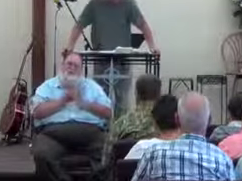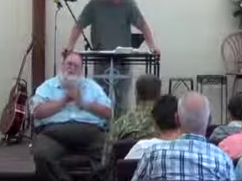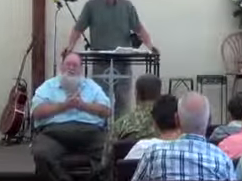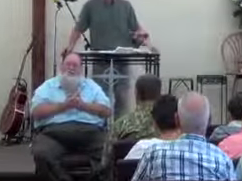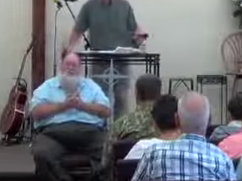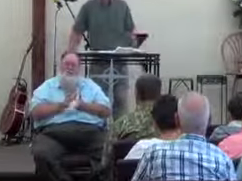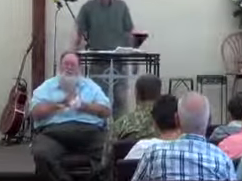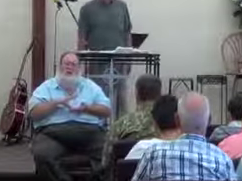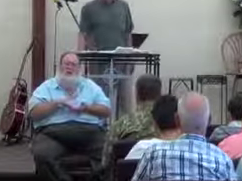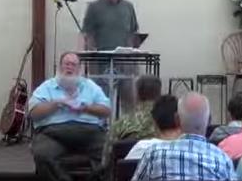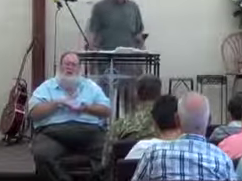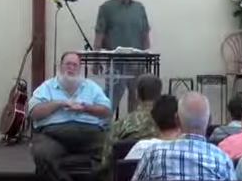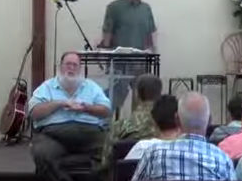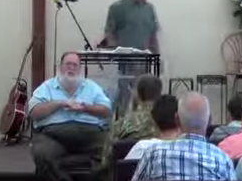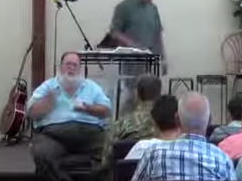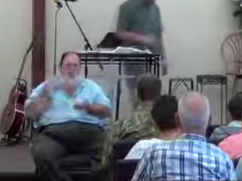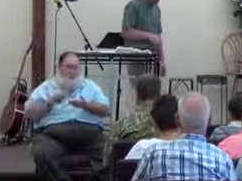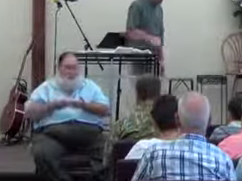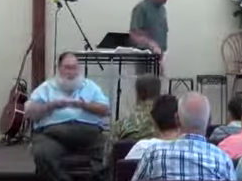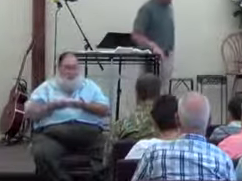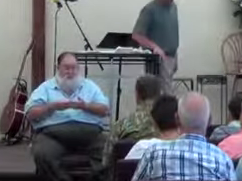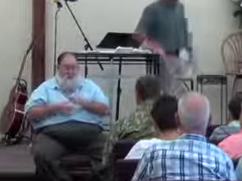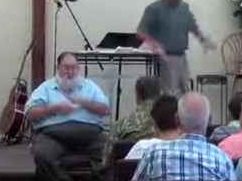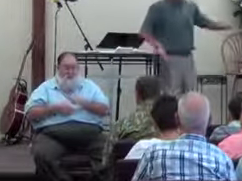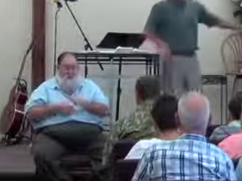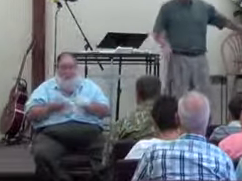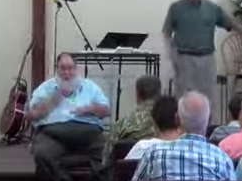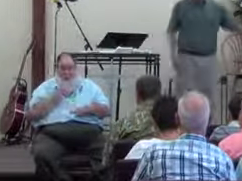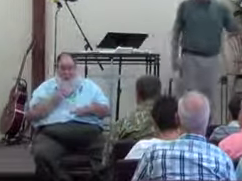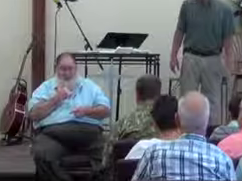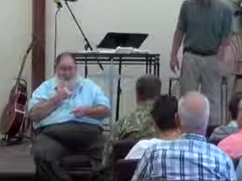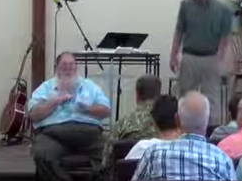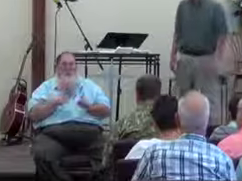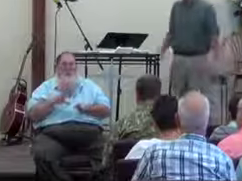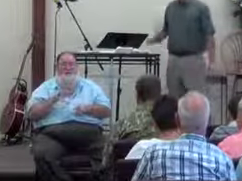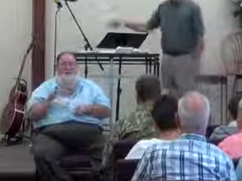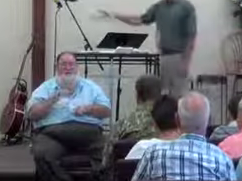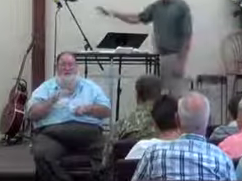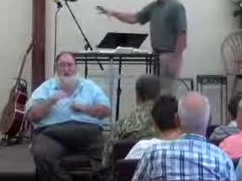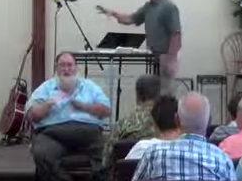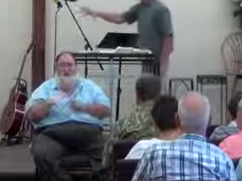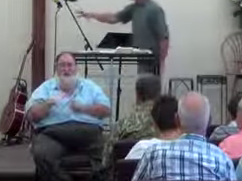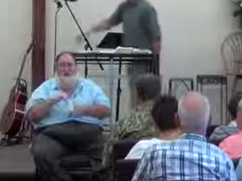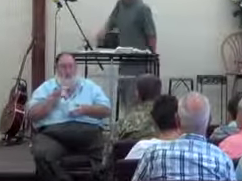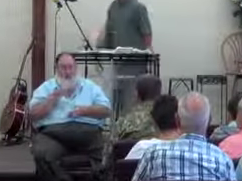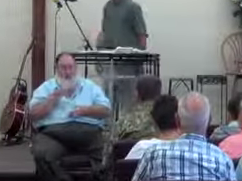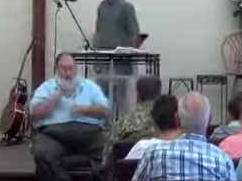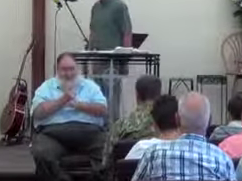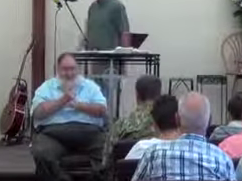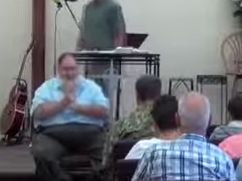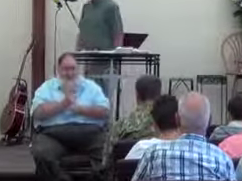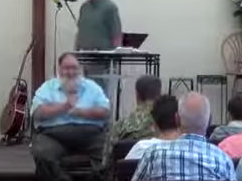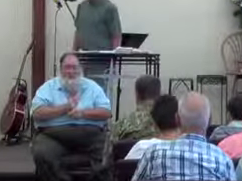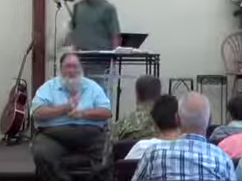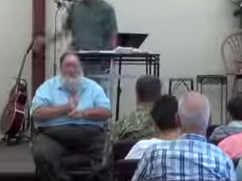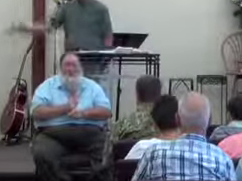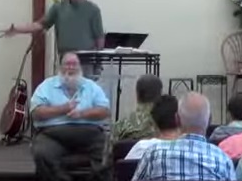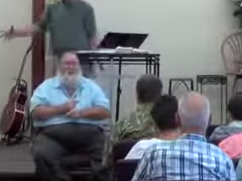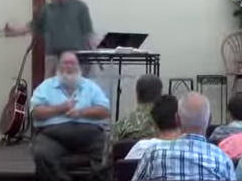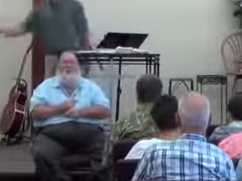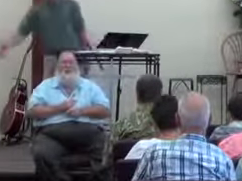not living like we should be living. We're in a place that we're not supposed to be in. We're not giving God praise like we should. We're